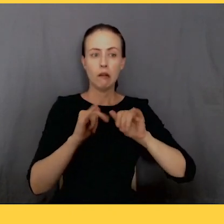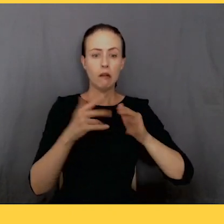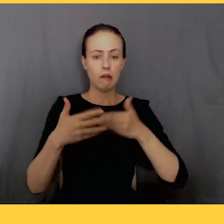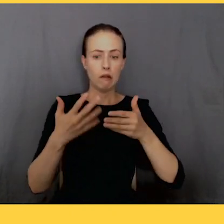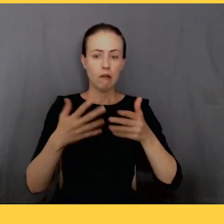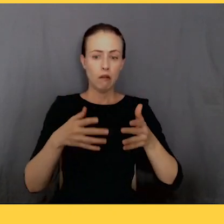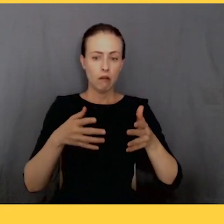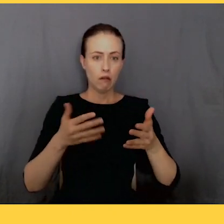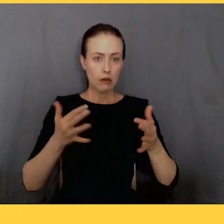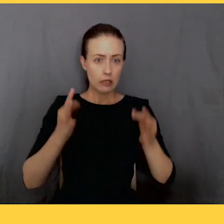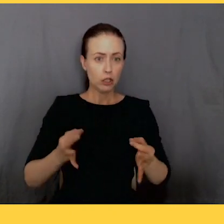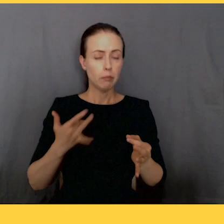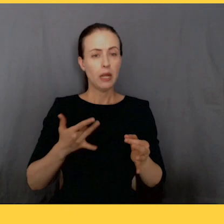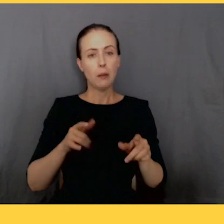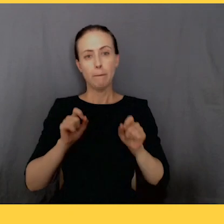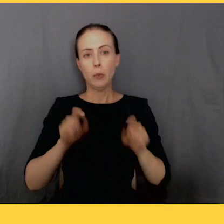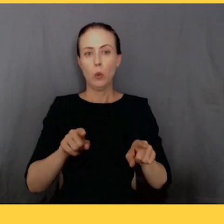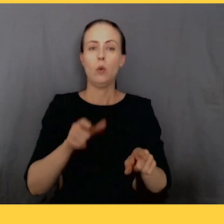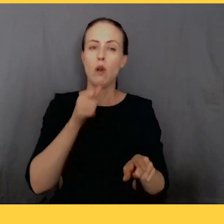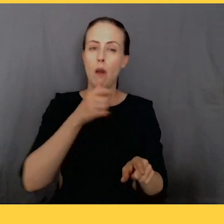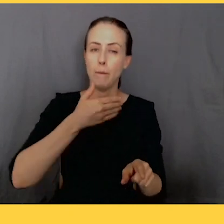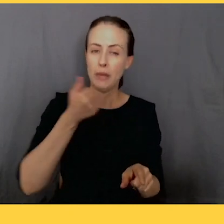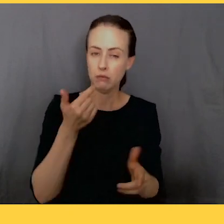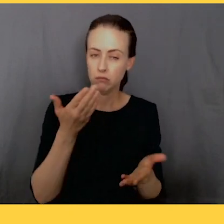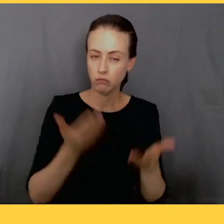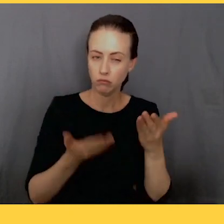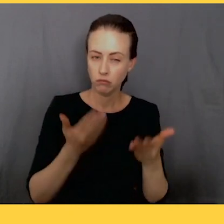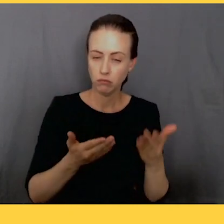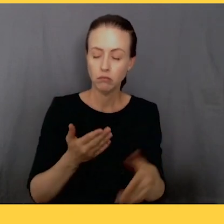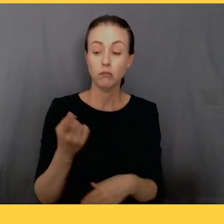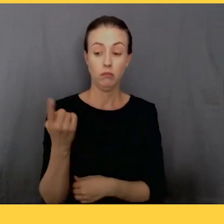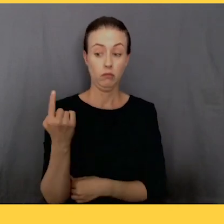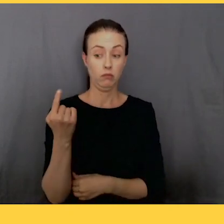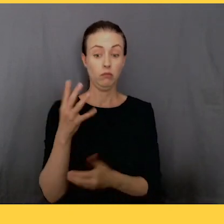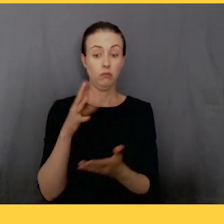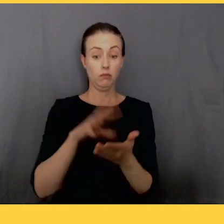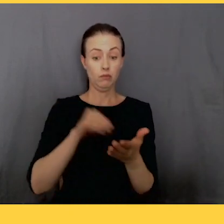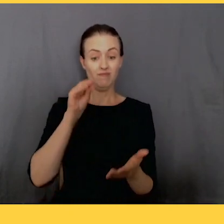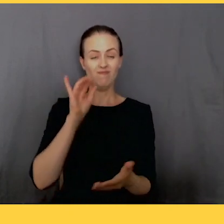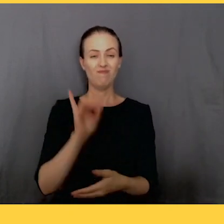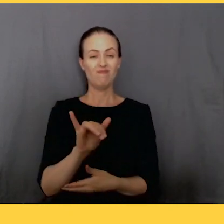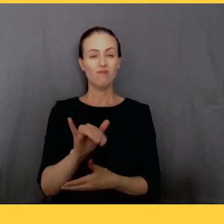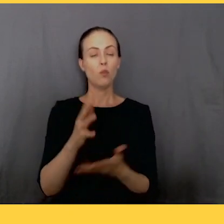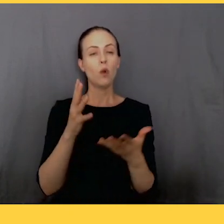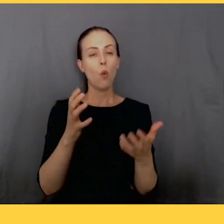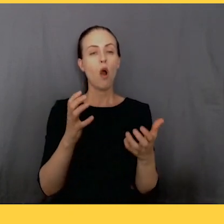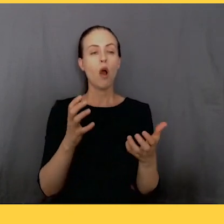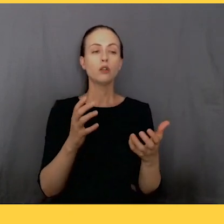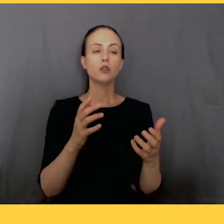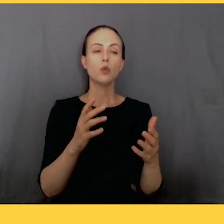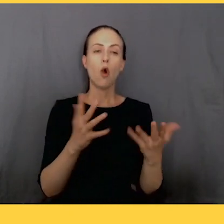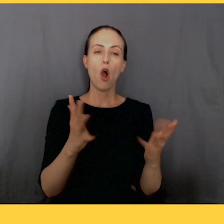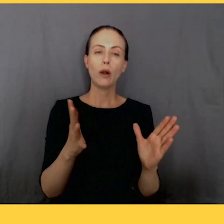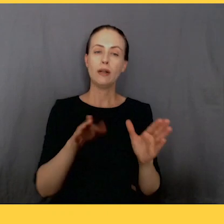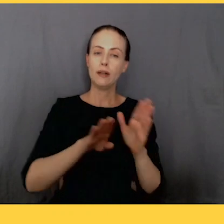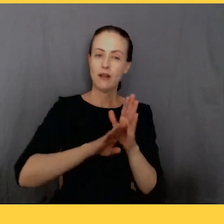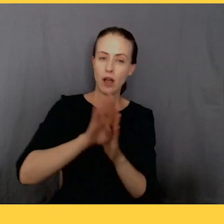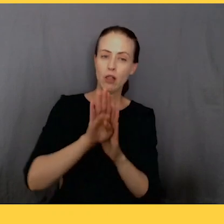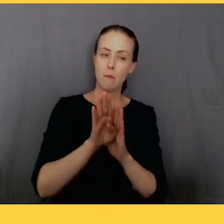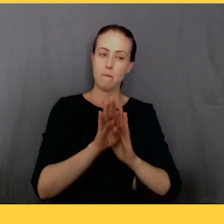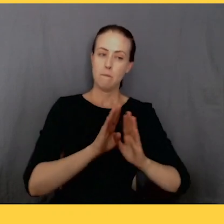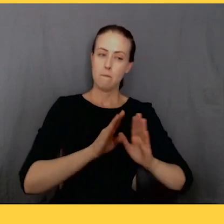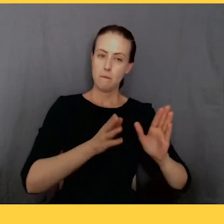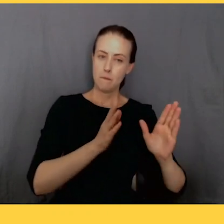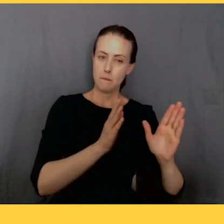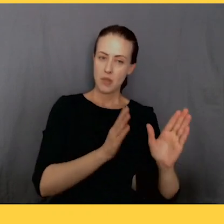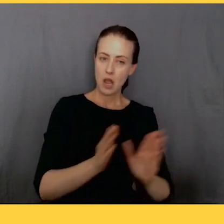lessons learned that we have from last year was we want to develop a pre-canned switching program that are tailored to the